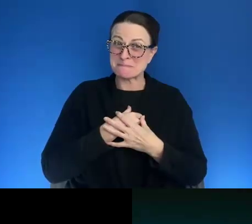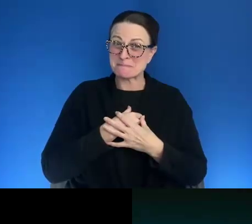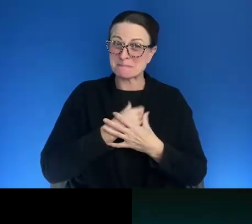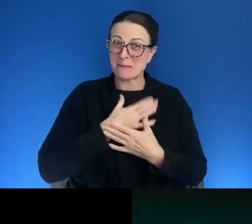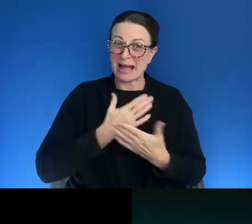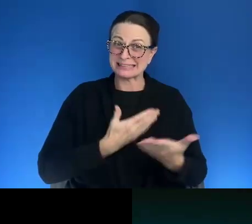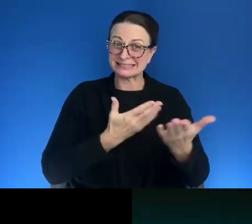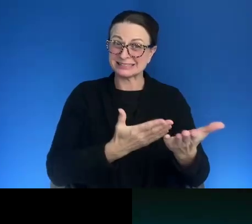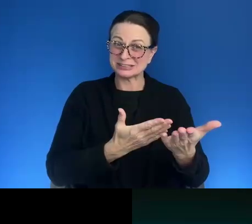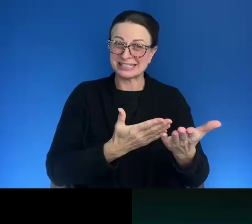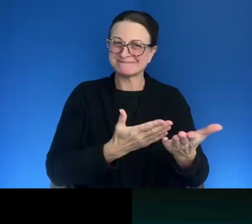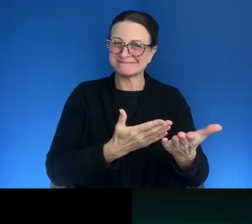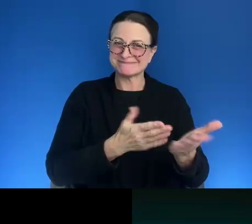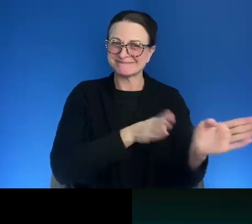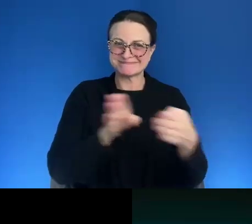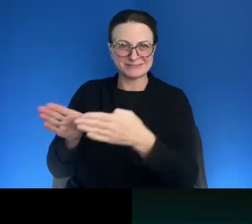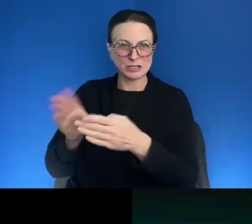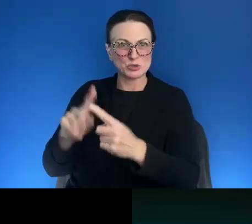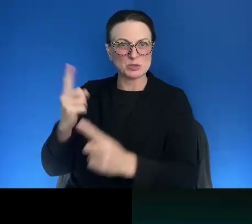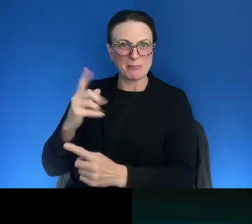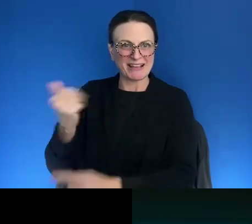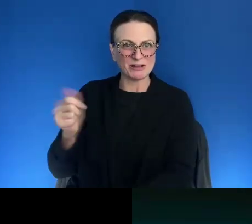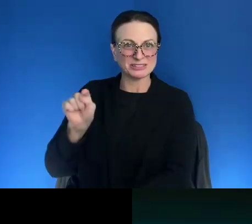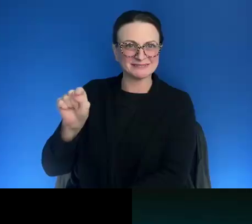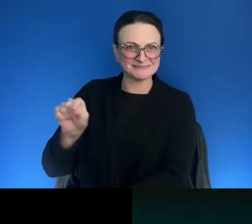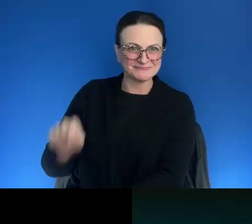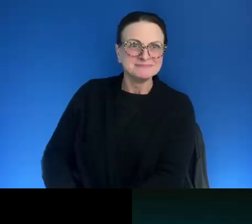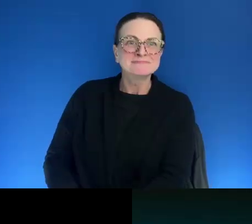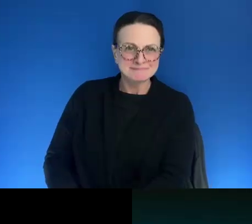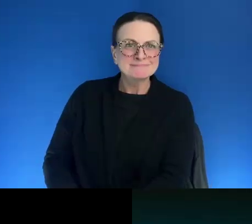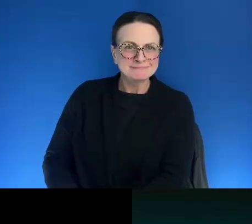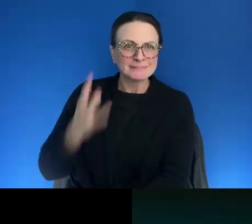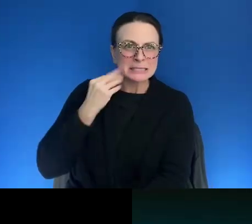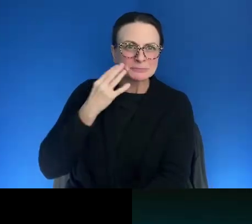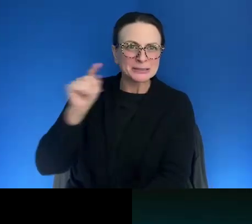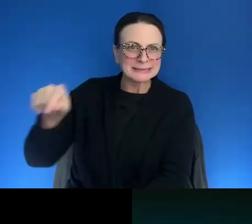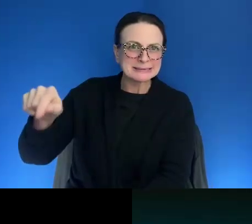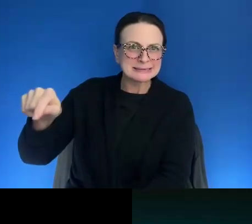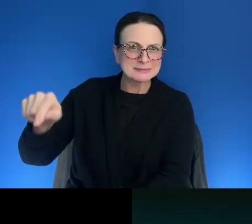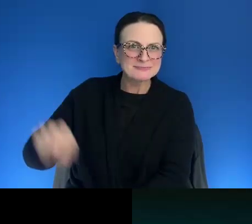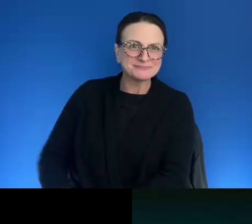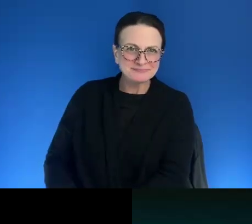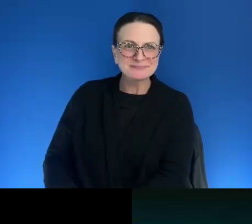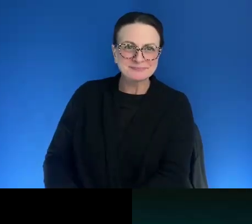my clients, let's redirect towards something else that you have experience with.